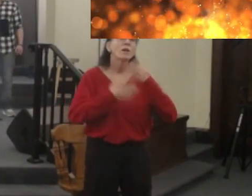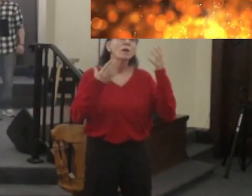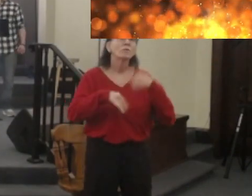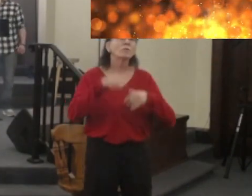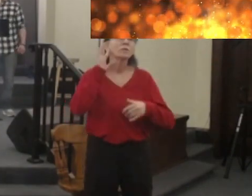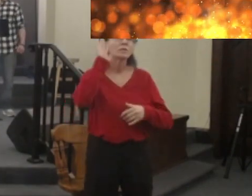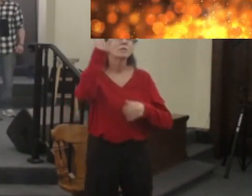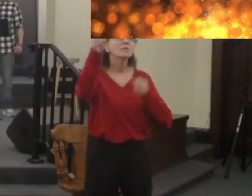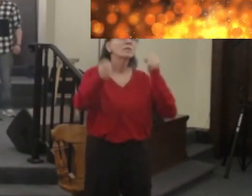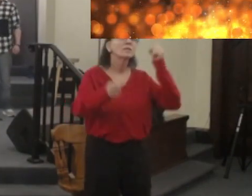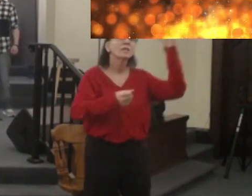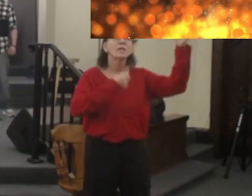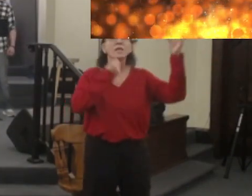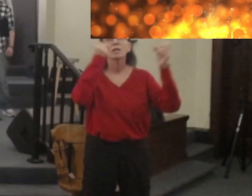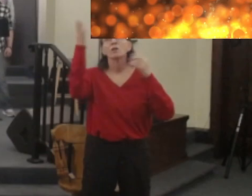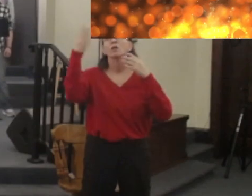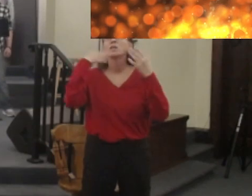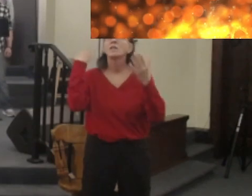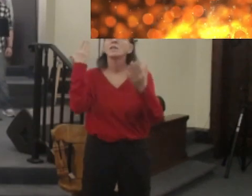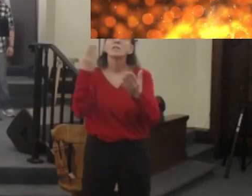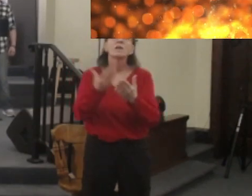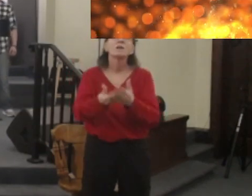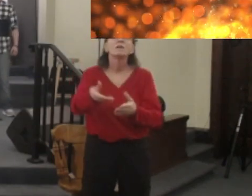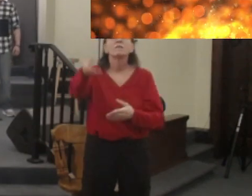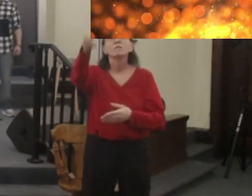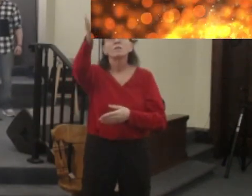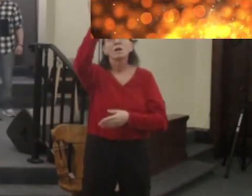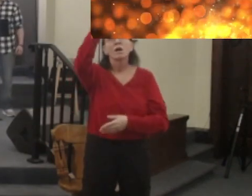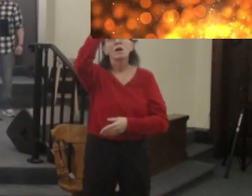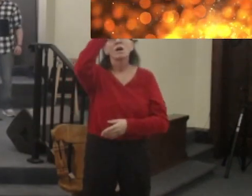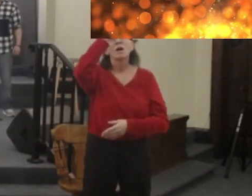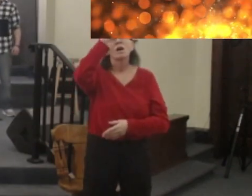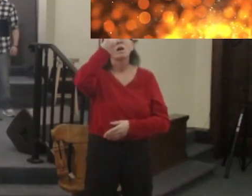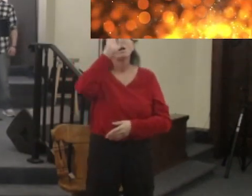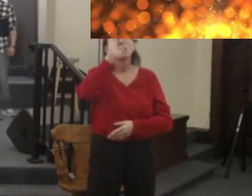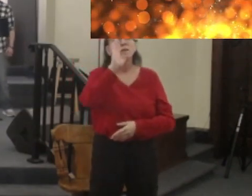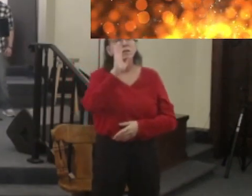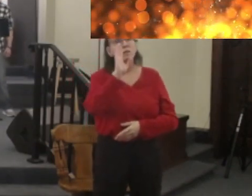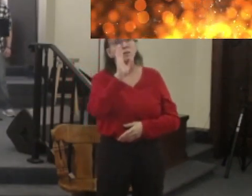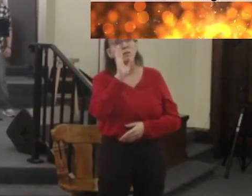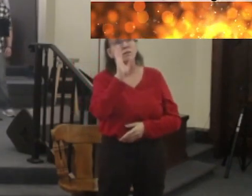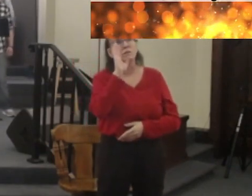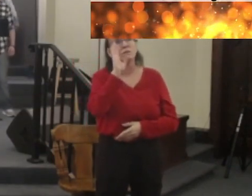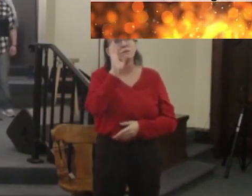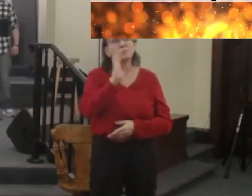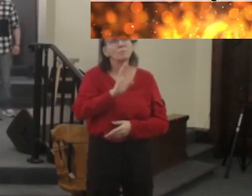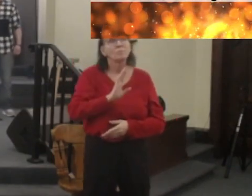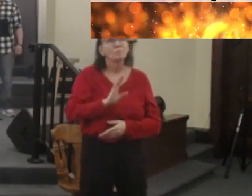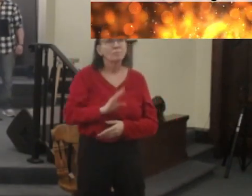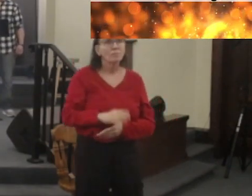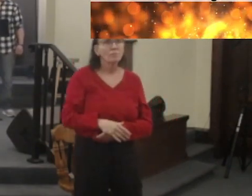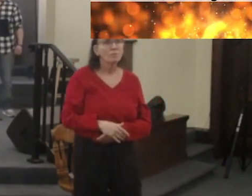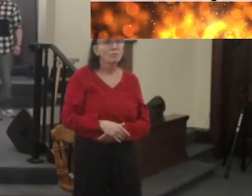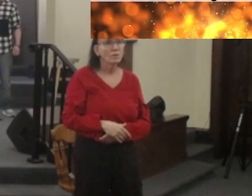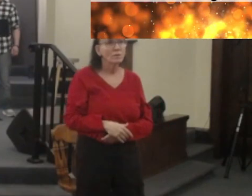will sing of the goodness of God.